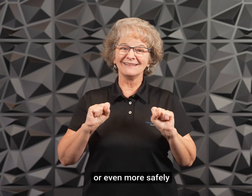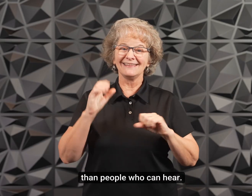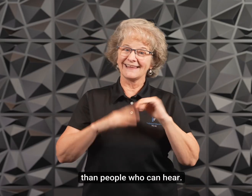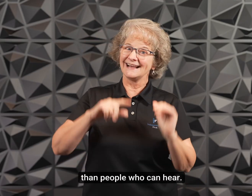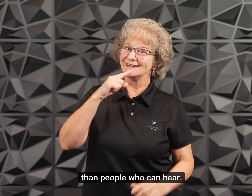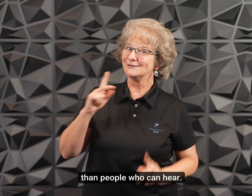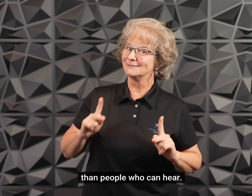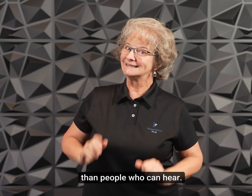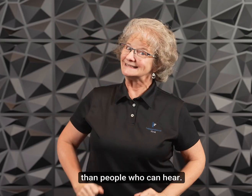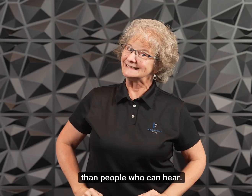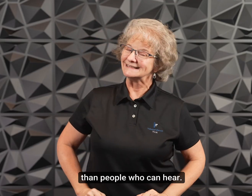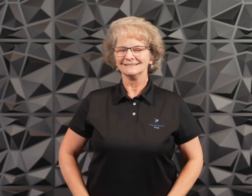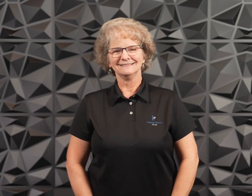safely than people who can hear.